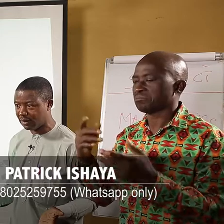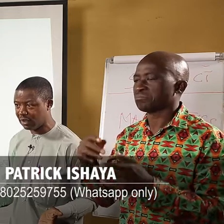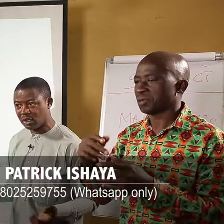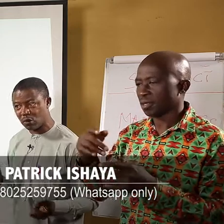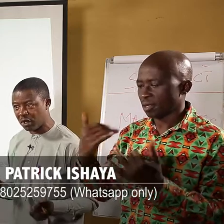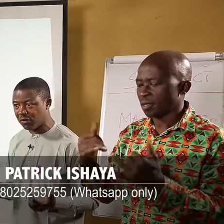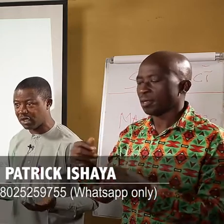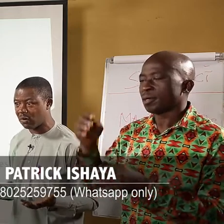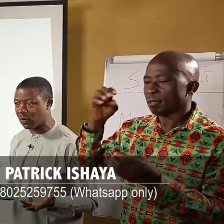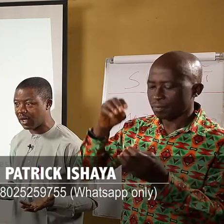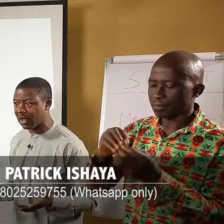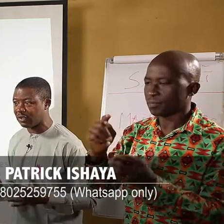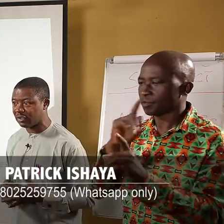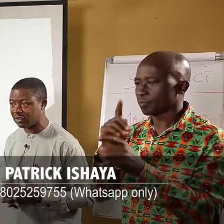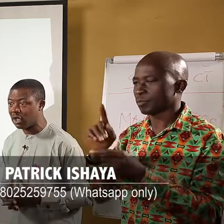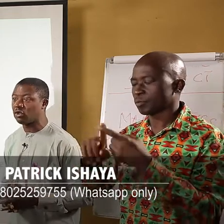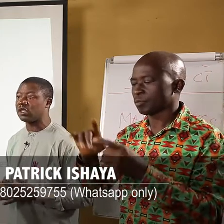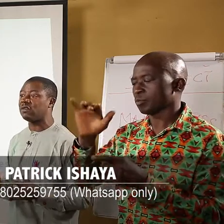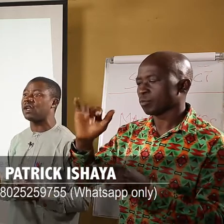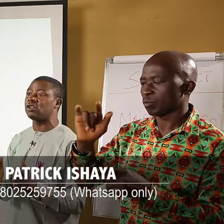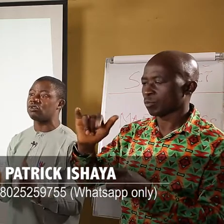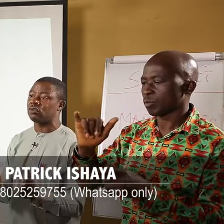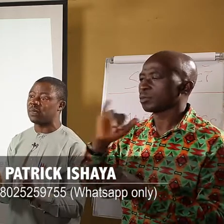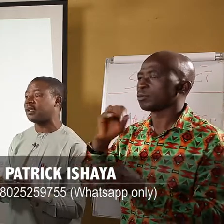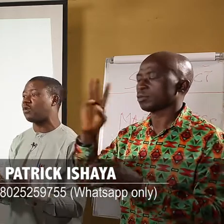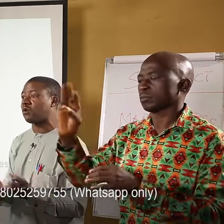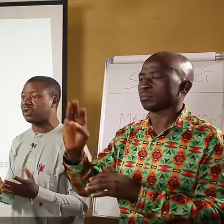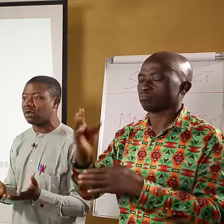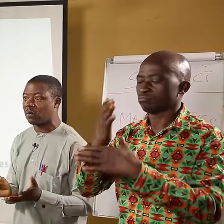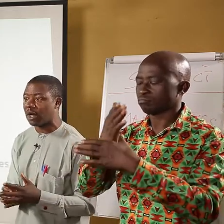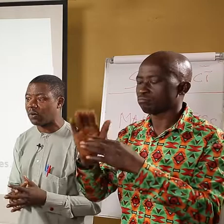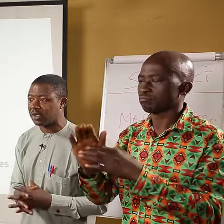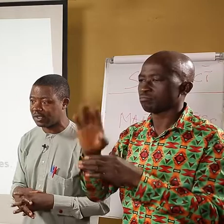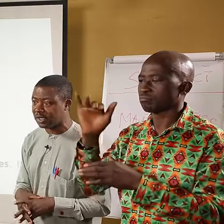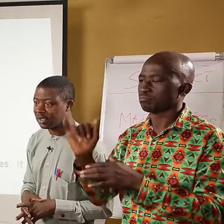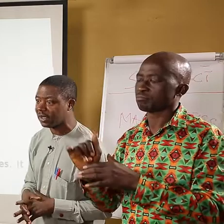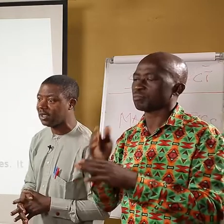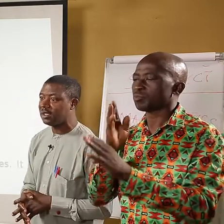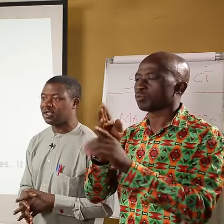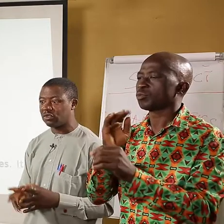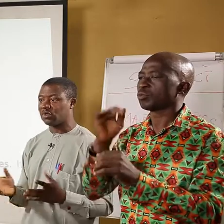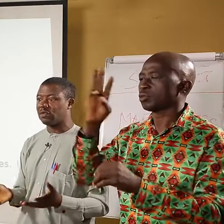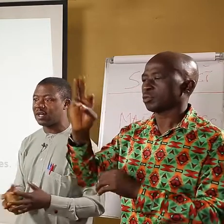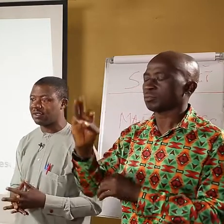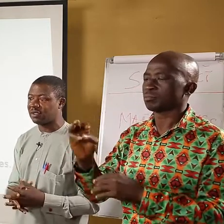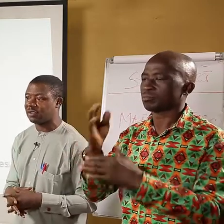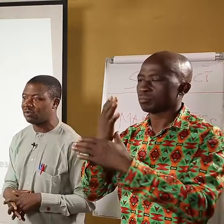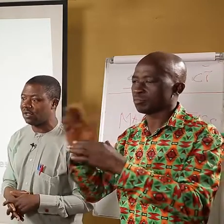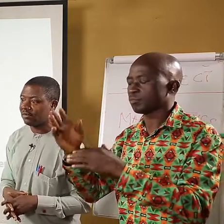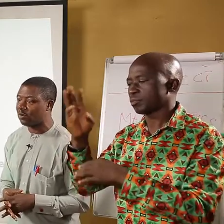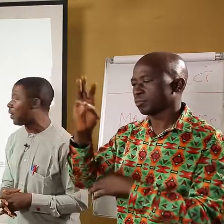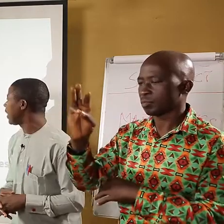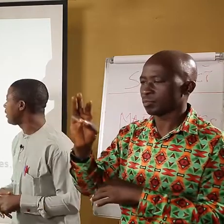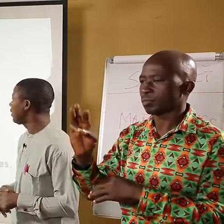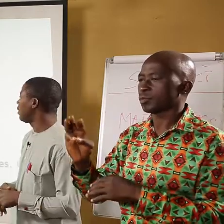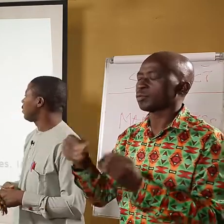6. The coefficient of y here is 6. So dividing through by the coefficient of y, which is 6, 6 will divide 6 to